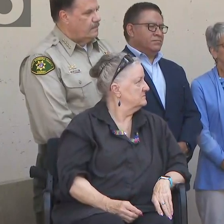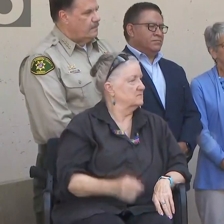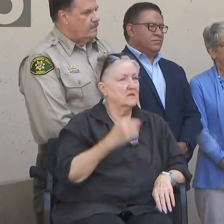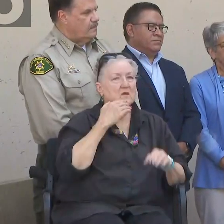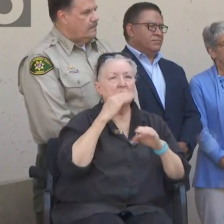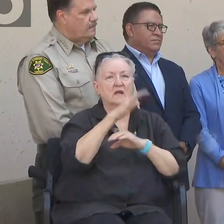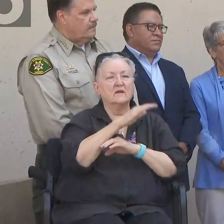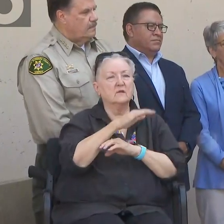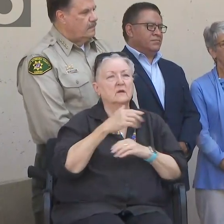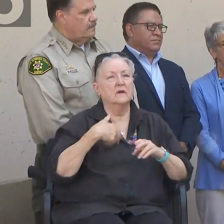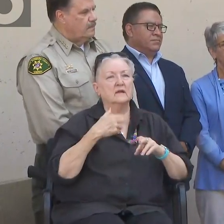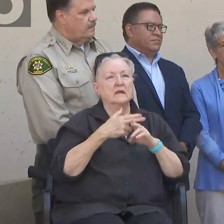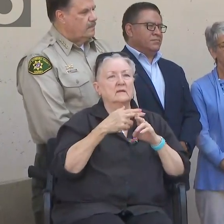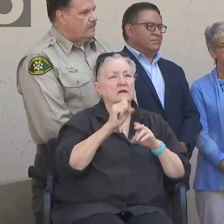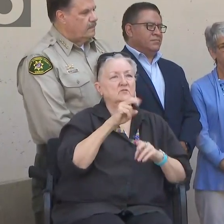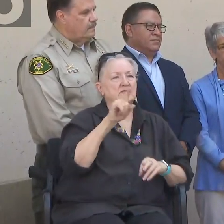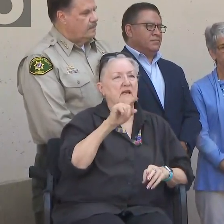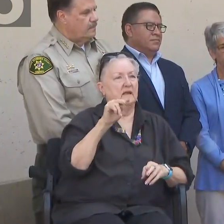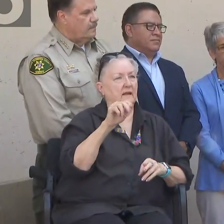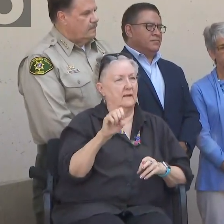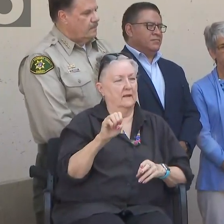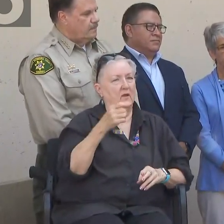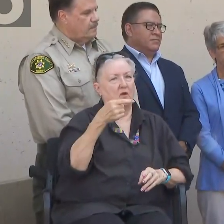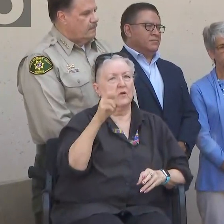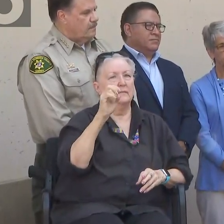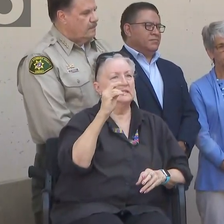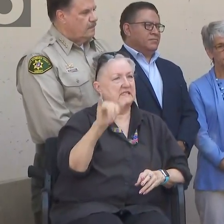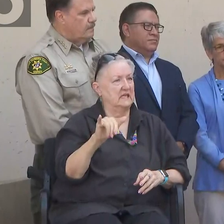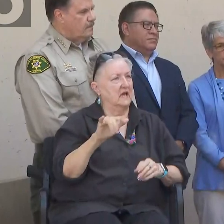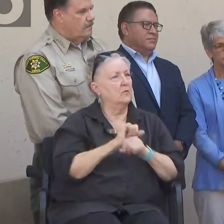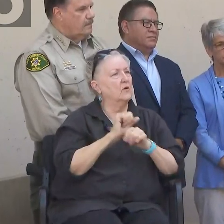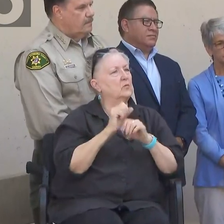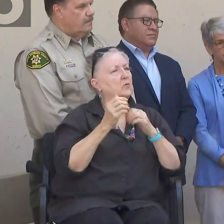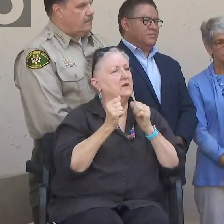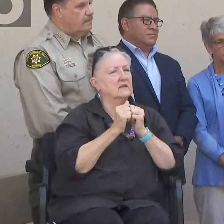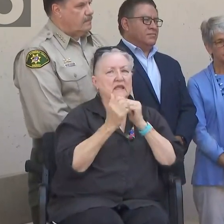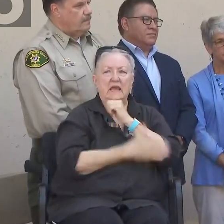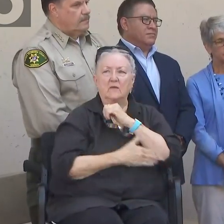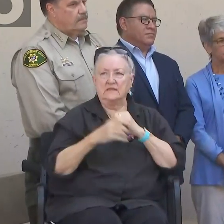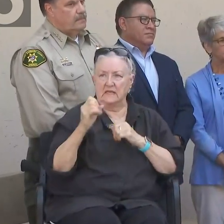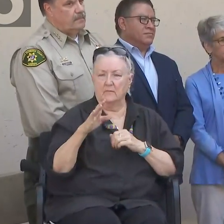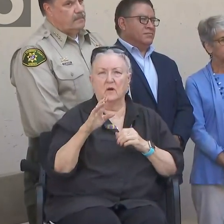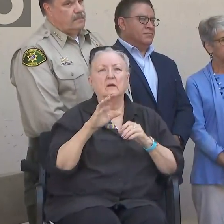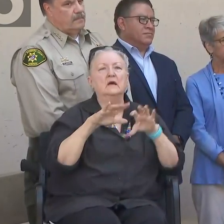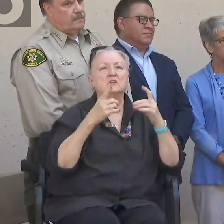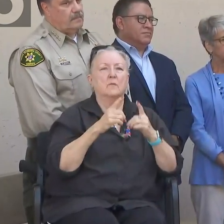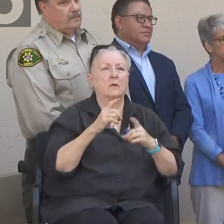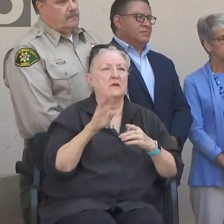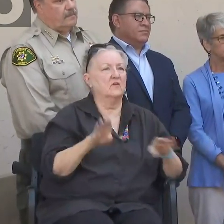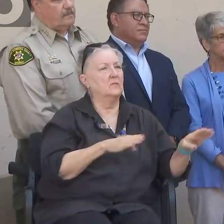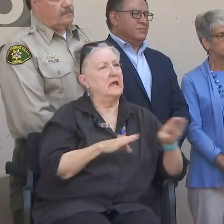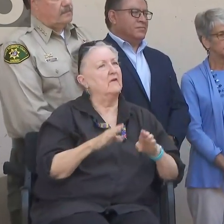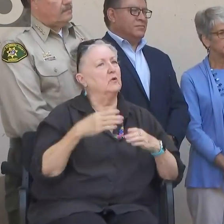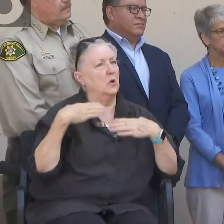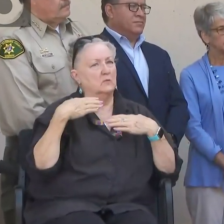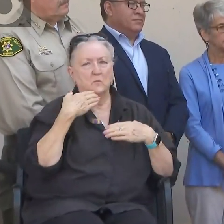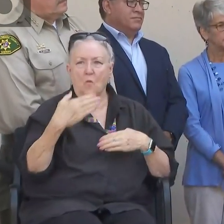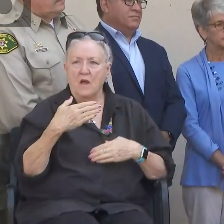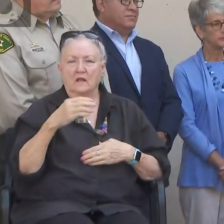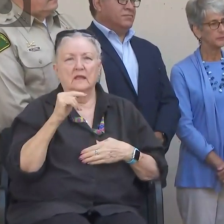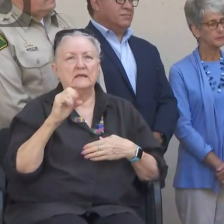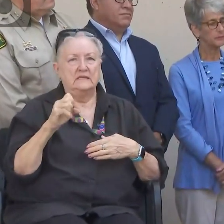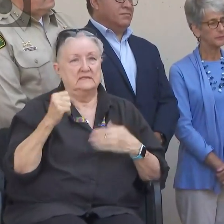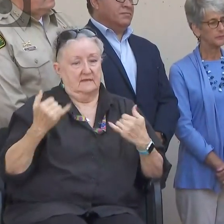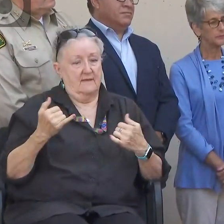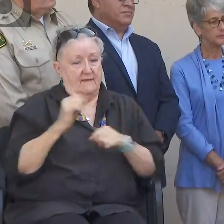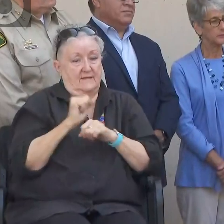Good afternoon. My name is Suzanne Grimacy. I work with the County of Santa Barbara, the Department of Behavioral Wellness. Today is Labor